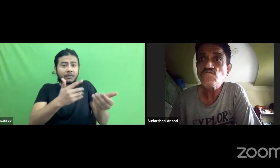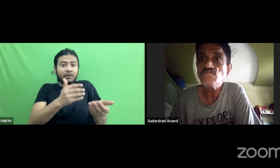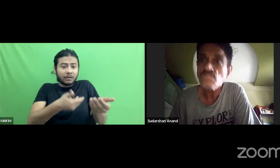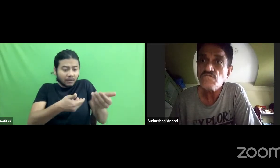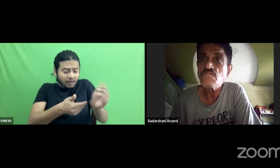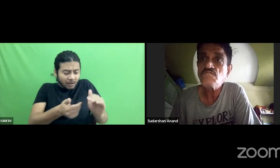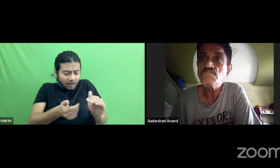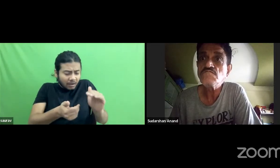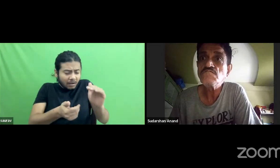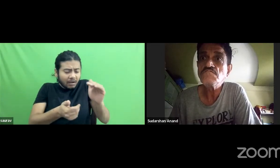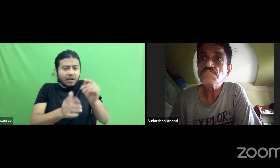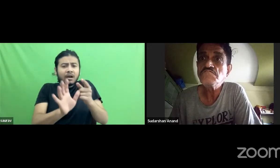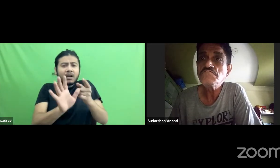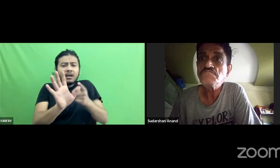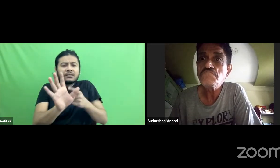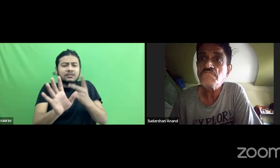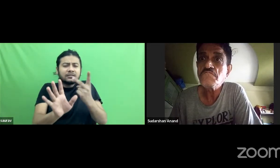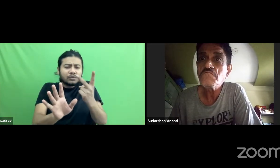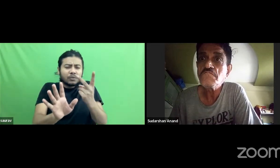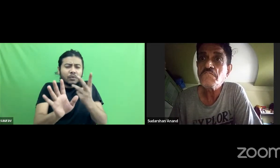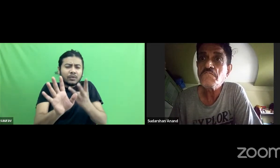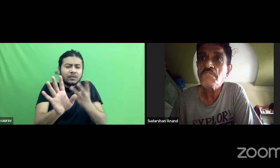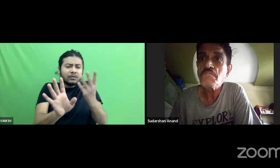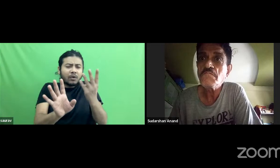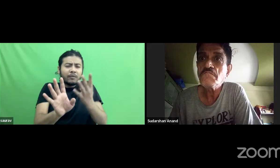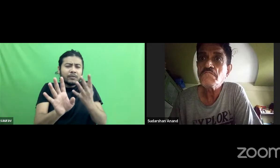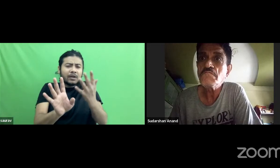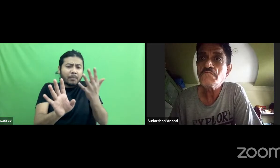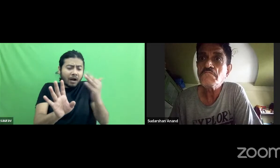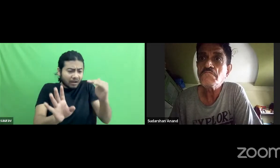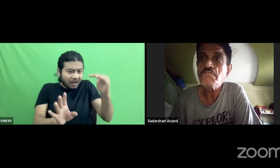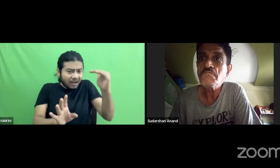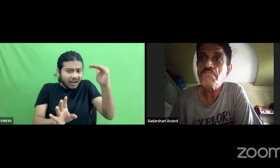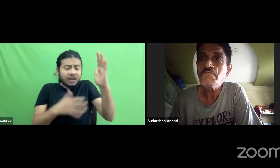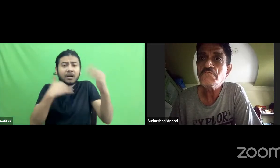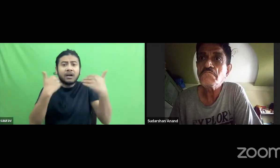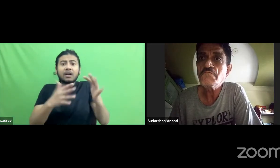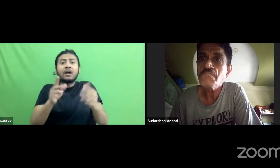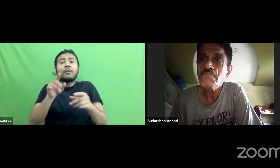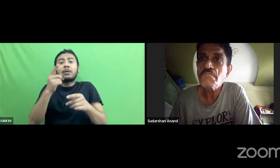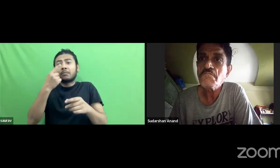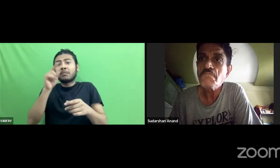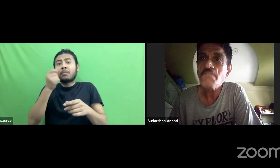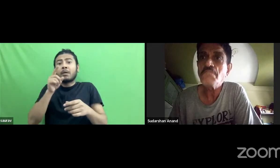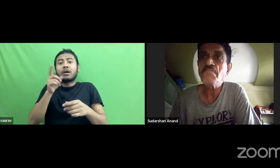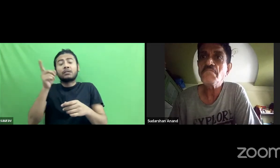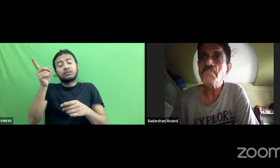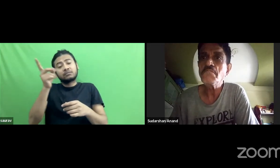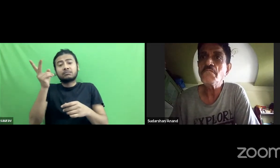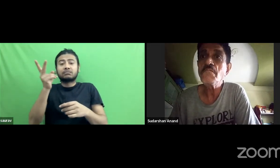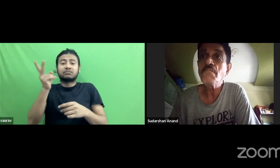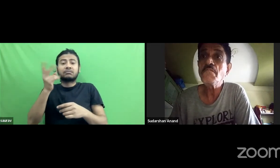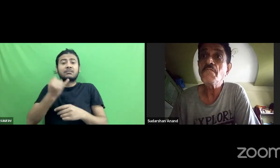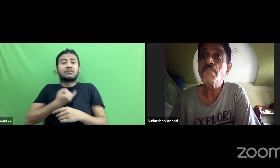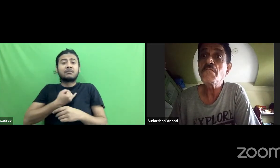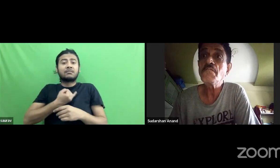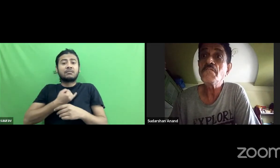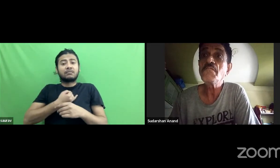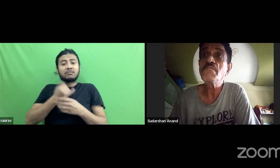on bhakti. Bhakti is very far off. Very fortunate, and very, very fortunate people get bhakti, and that is Krishna bhakti